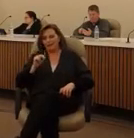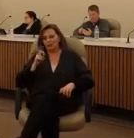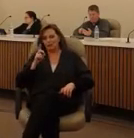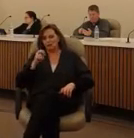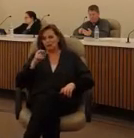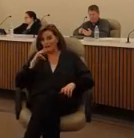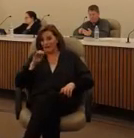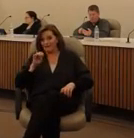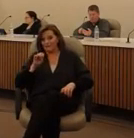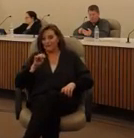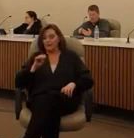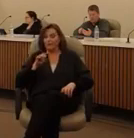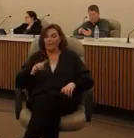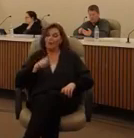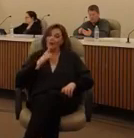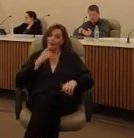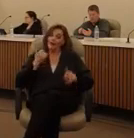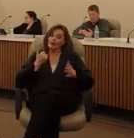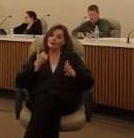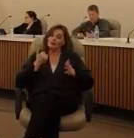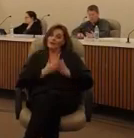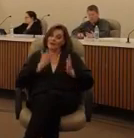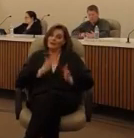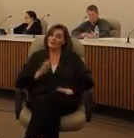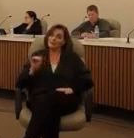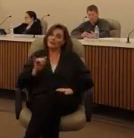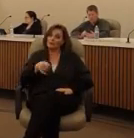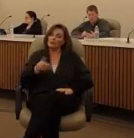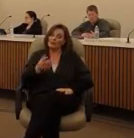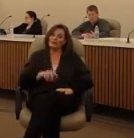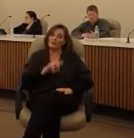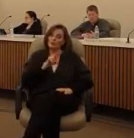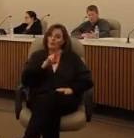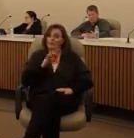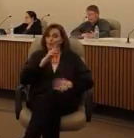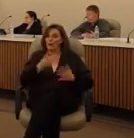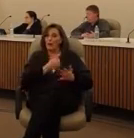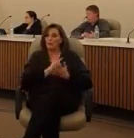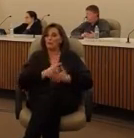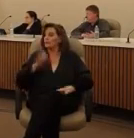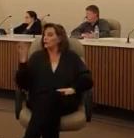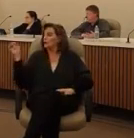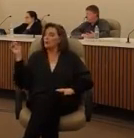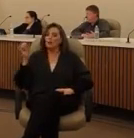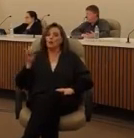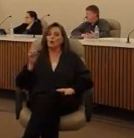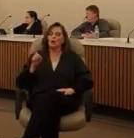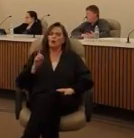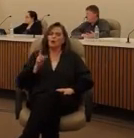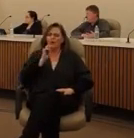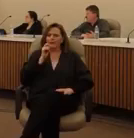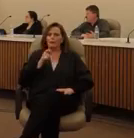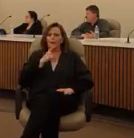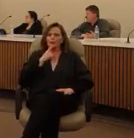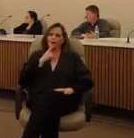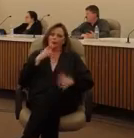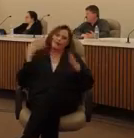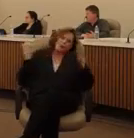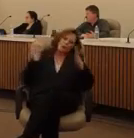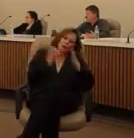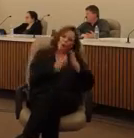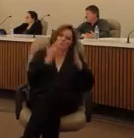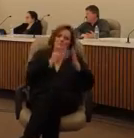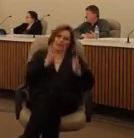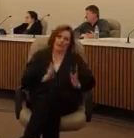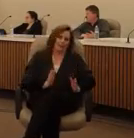but there are neighbors there, and that's 24 hours. Well, And we Lucci's have no Pizza- immediate neighbors behind, or,